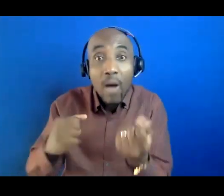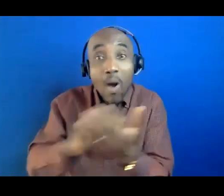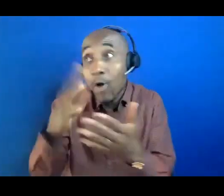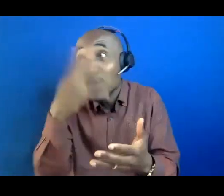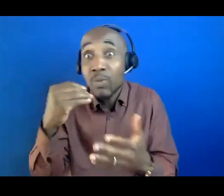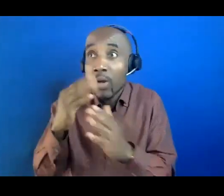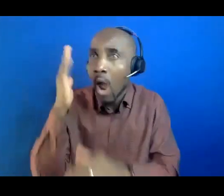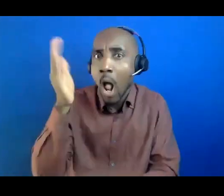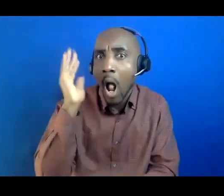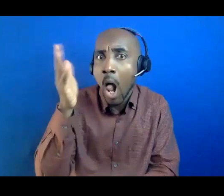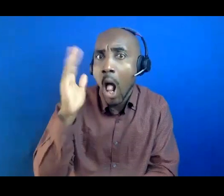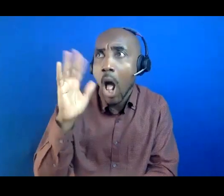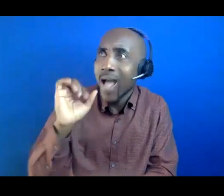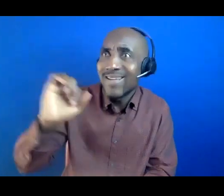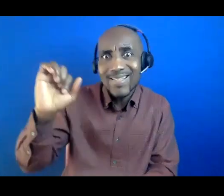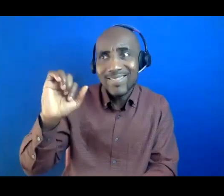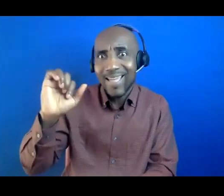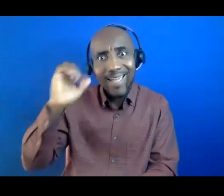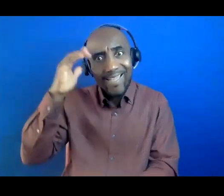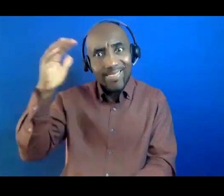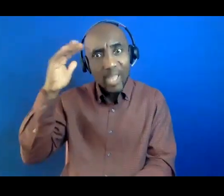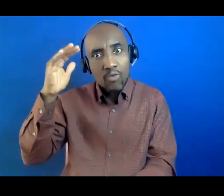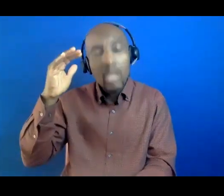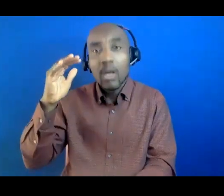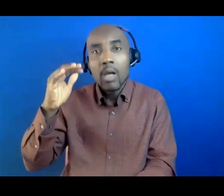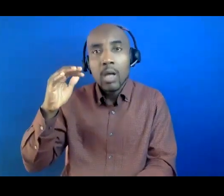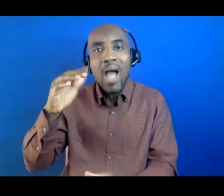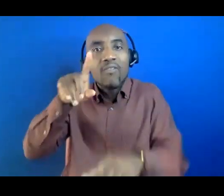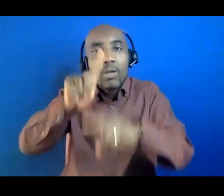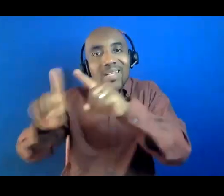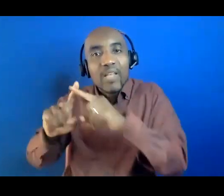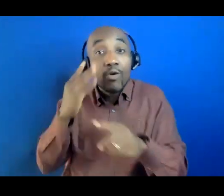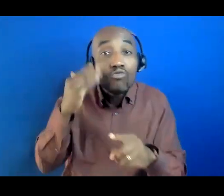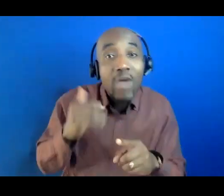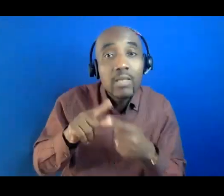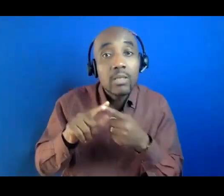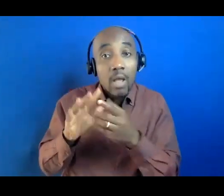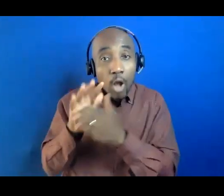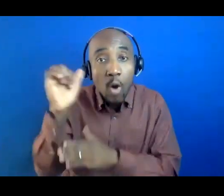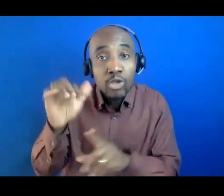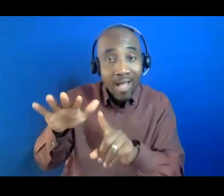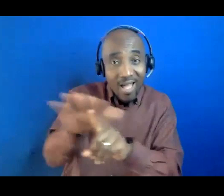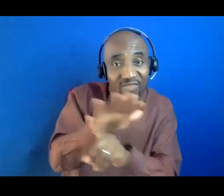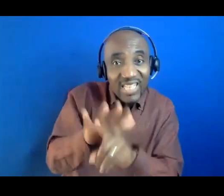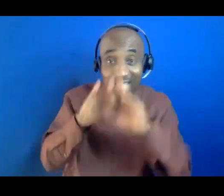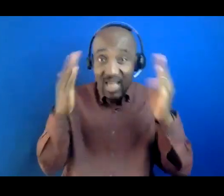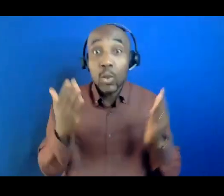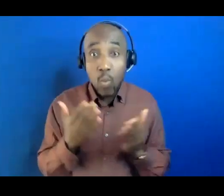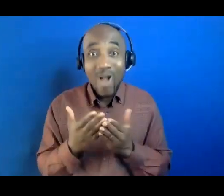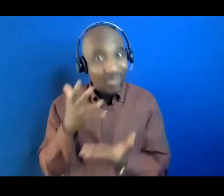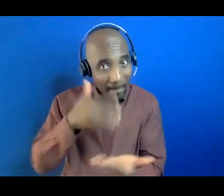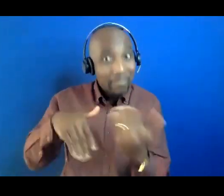are some of the most multiracial, multi-ethnic, and multicultural churches in our world today. I love